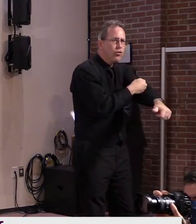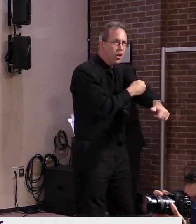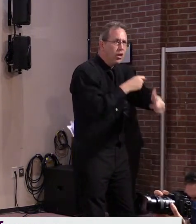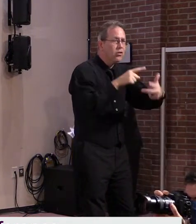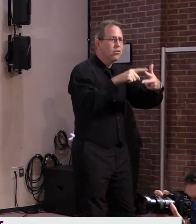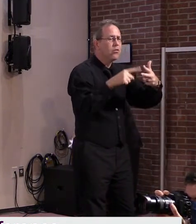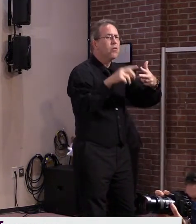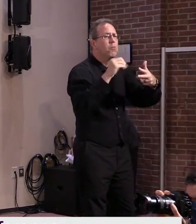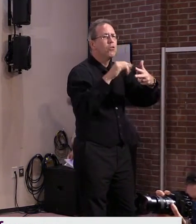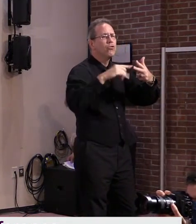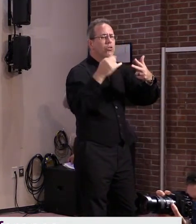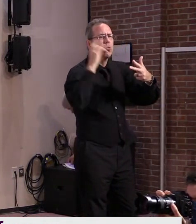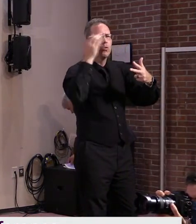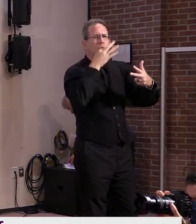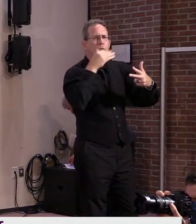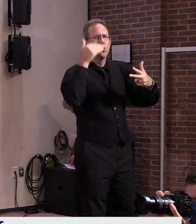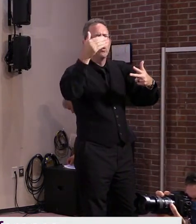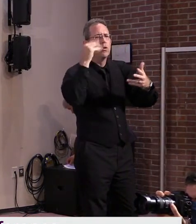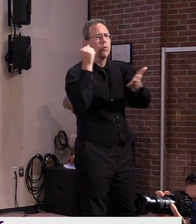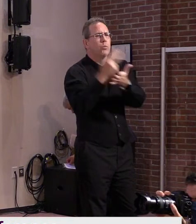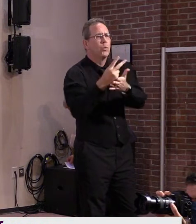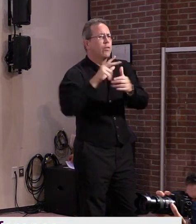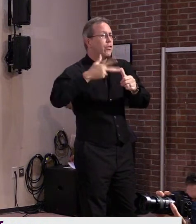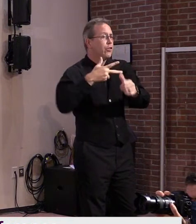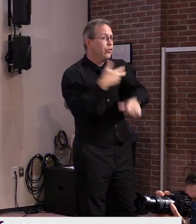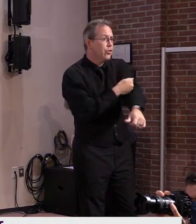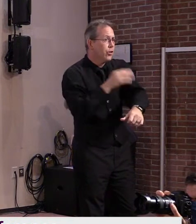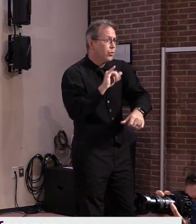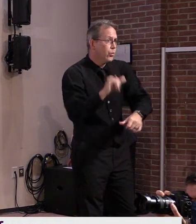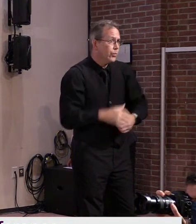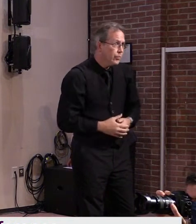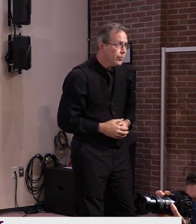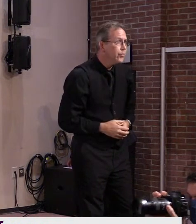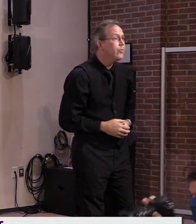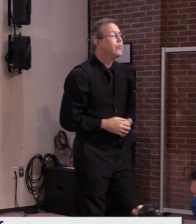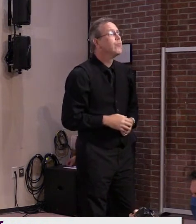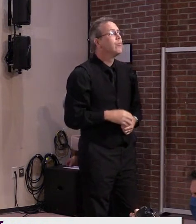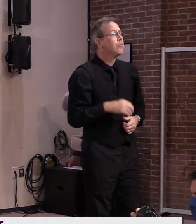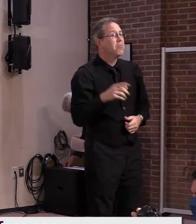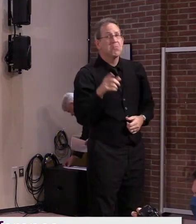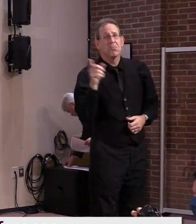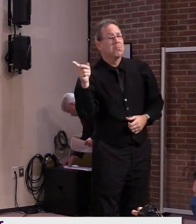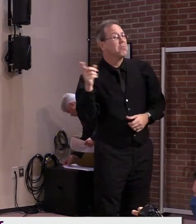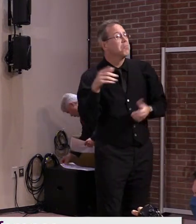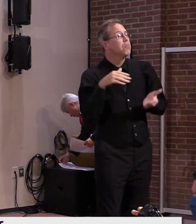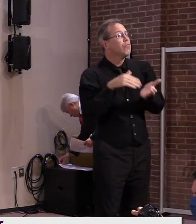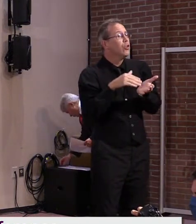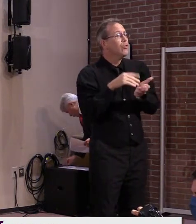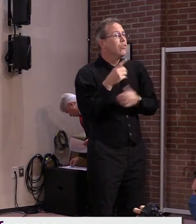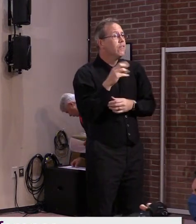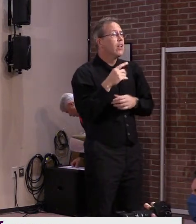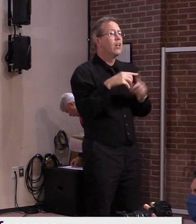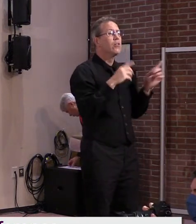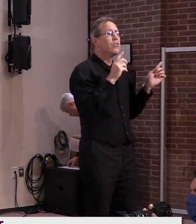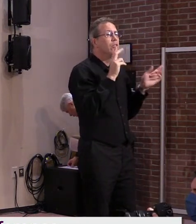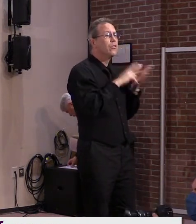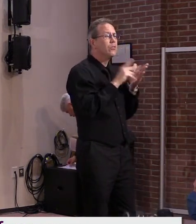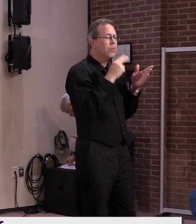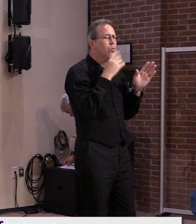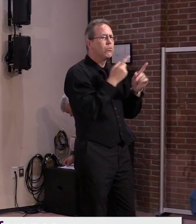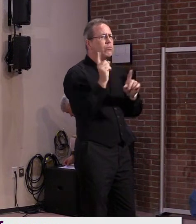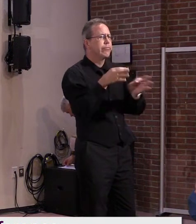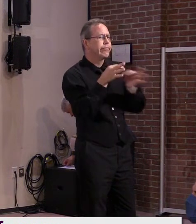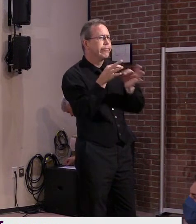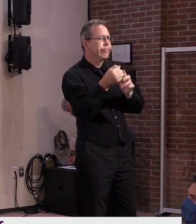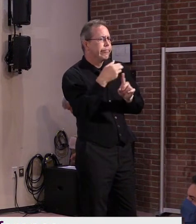who's eligible and how to get your third shot, but I want to encourage all those who can to get it. There's